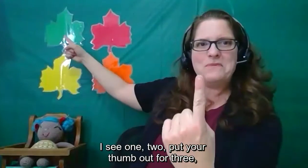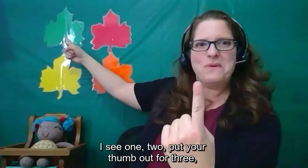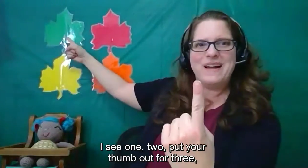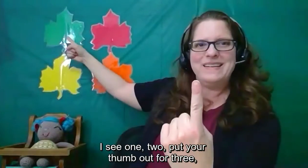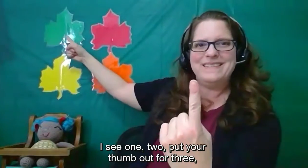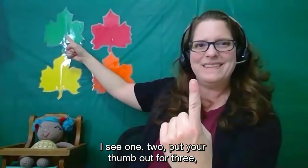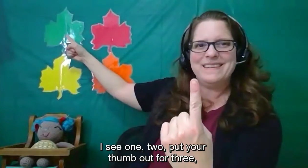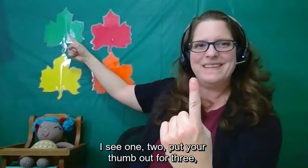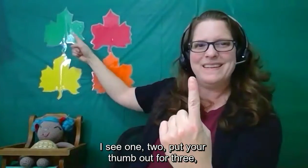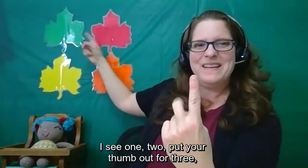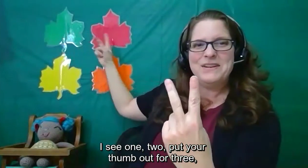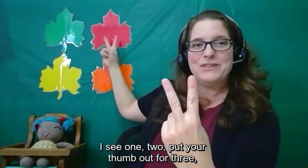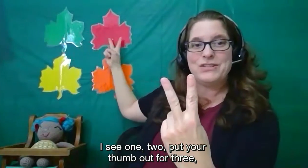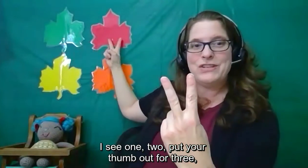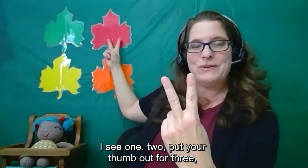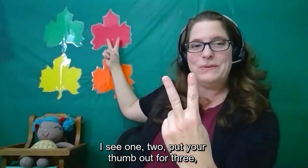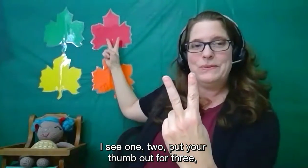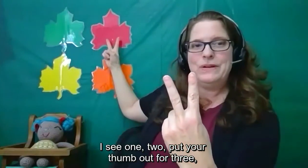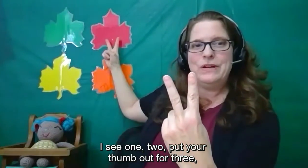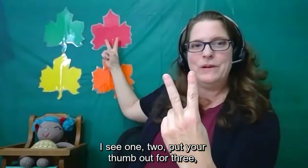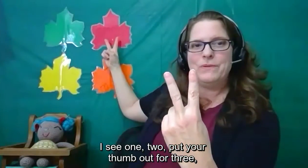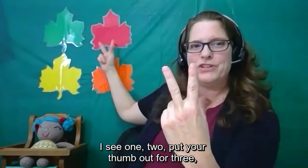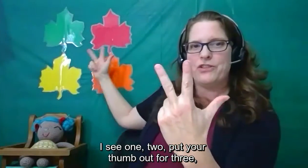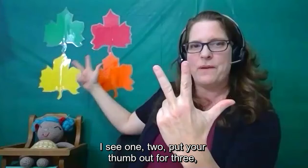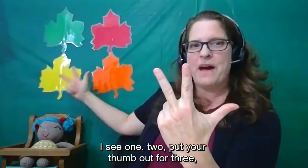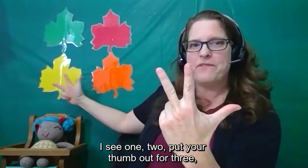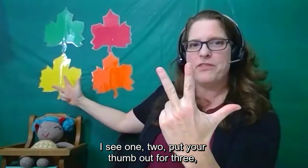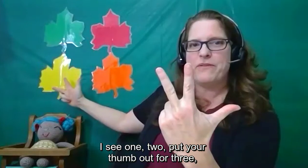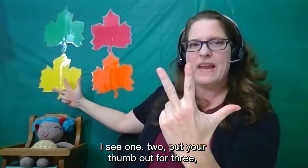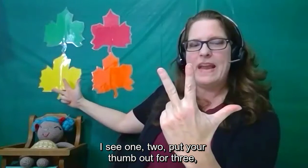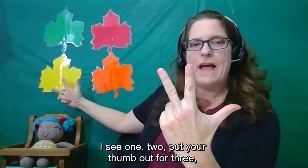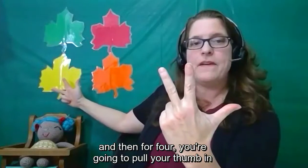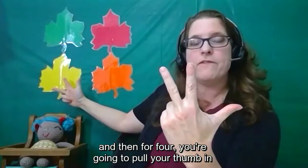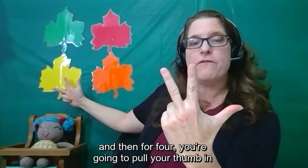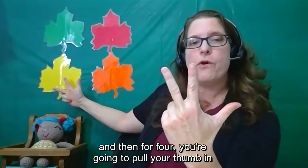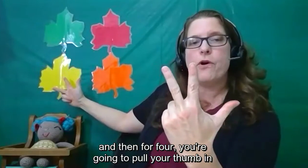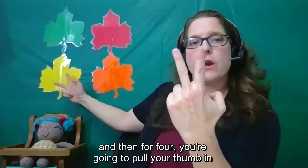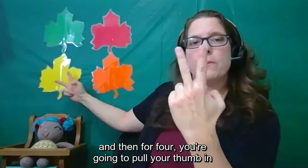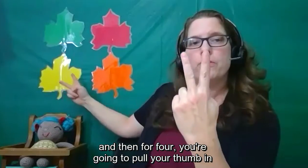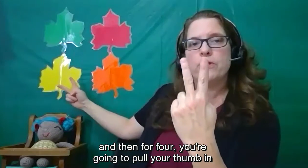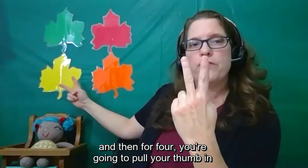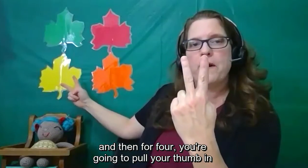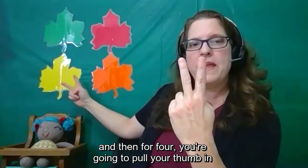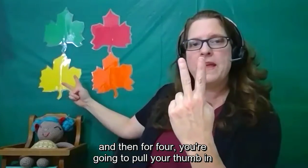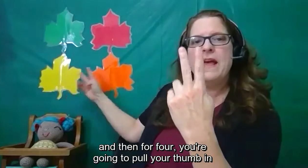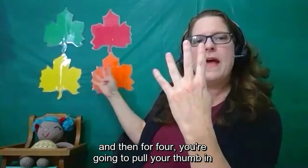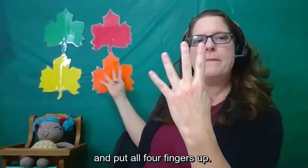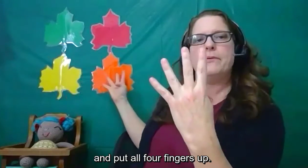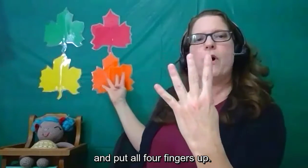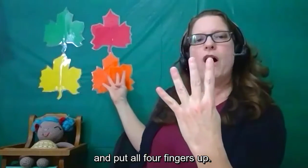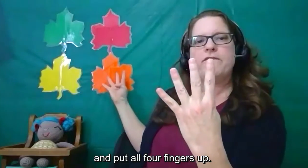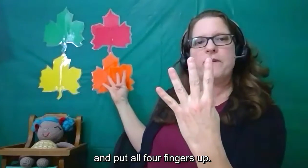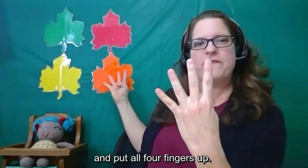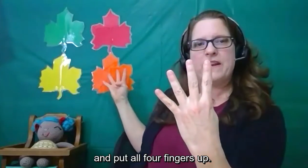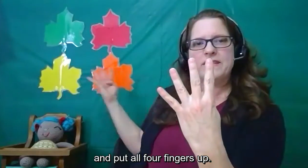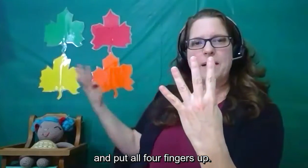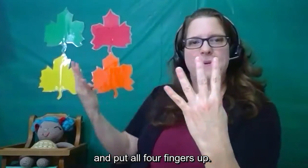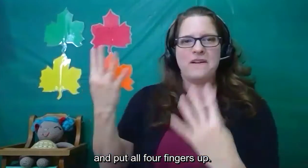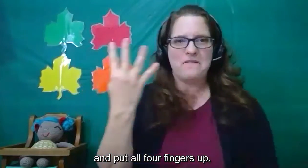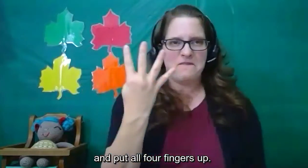1, 2, put your thumb out for 3, and then for 4, you're going to pull your thumb in and put all 4 fingers up.